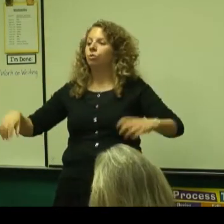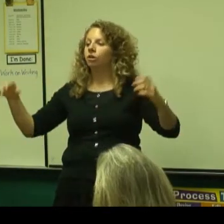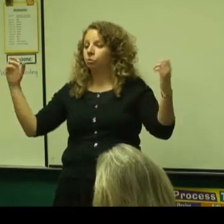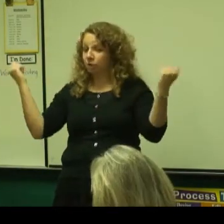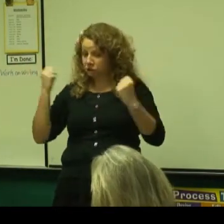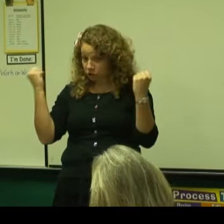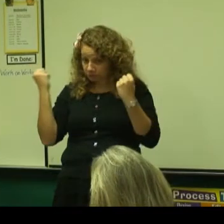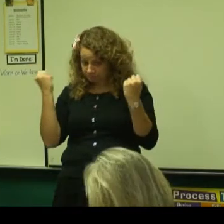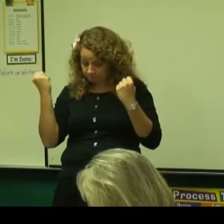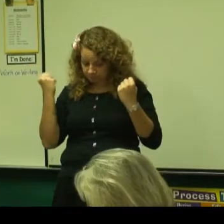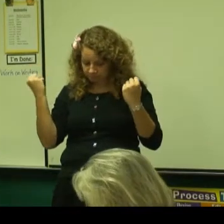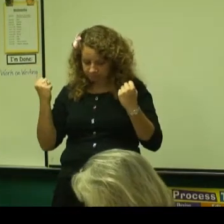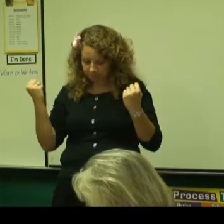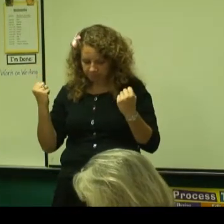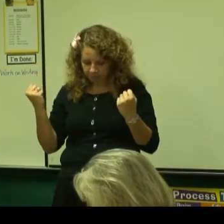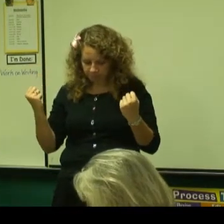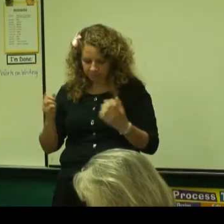or winter.